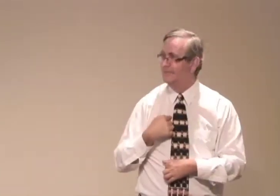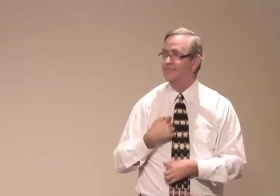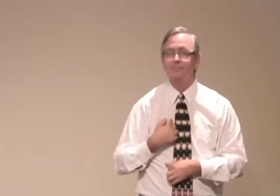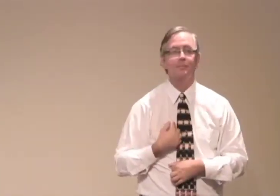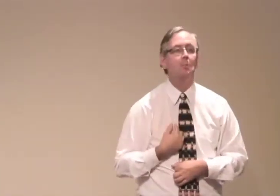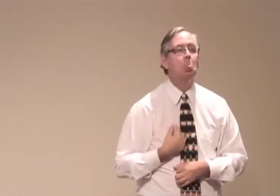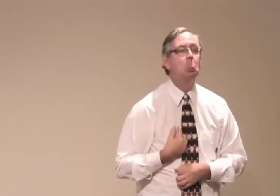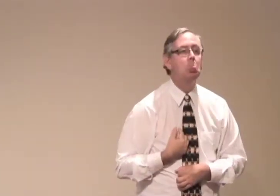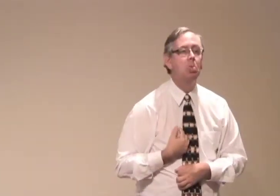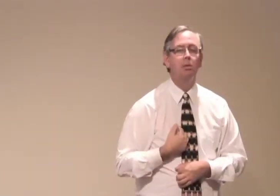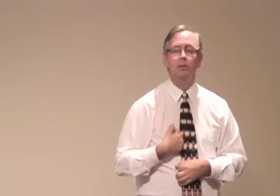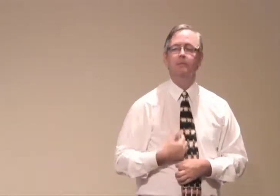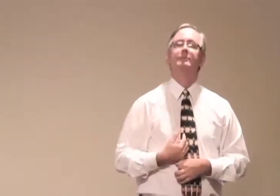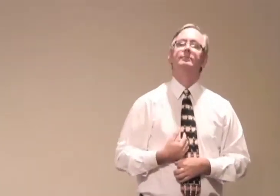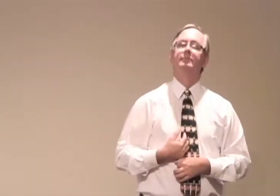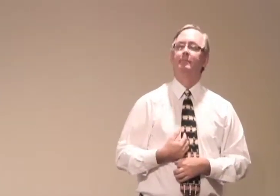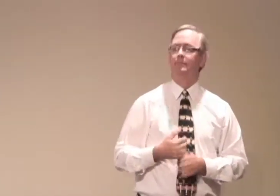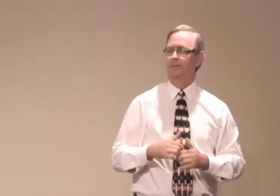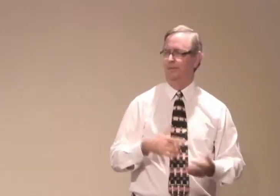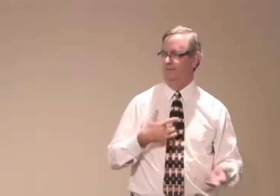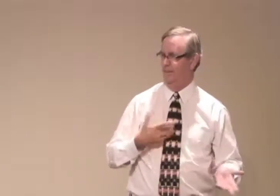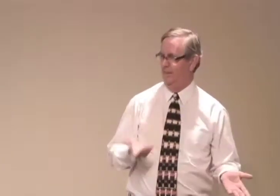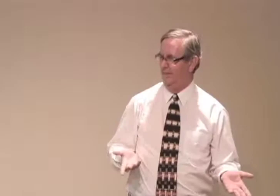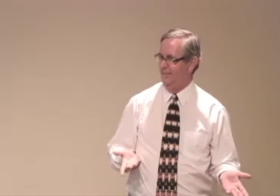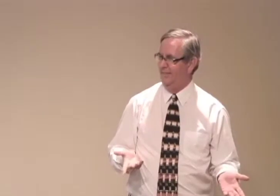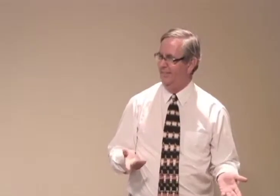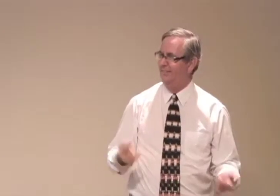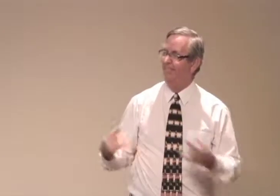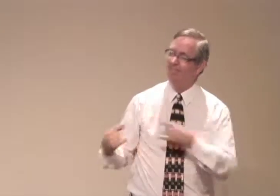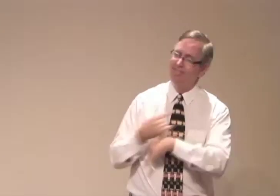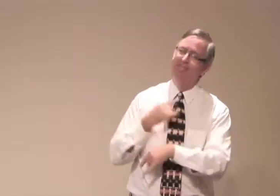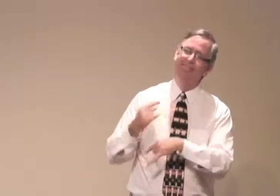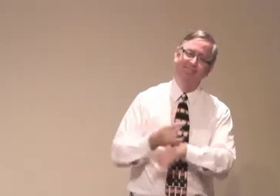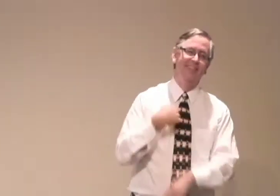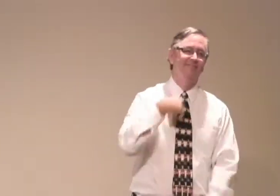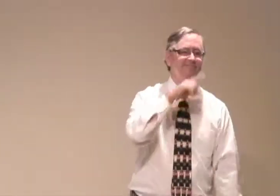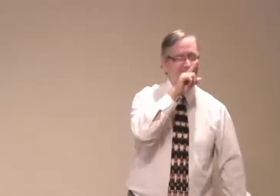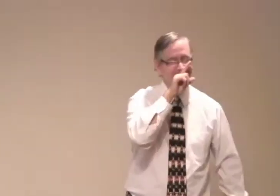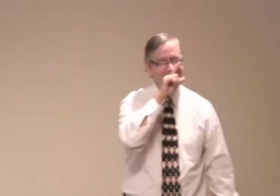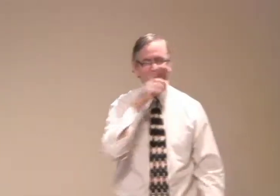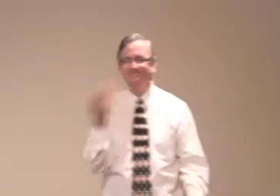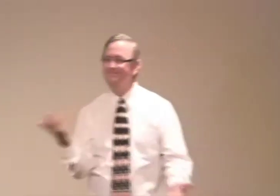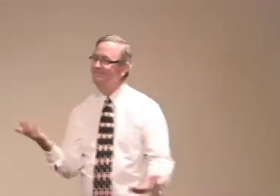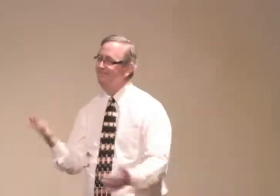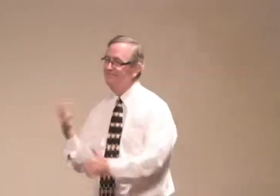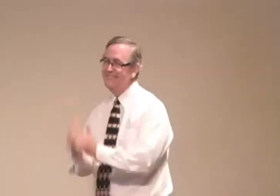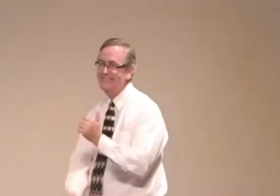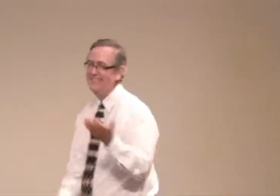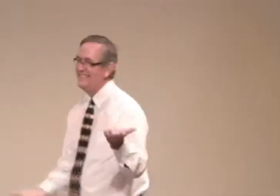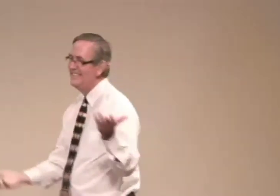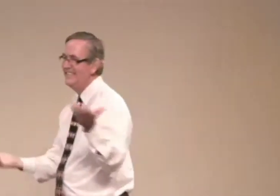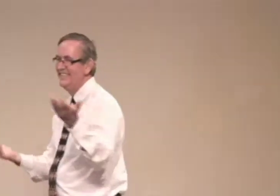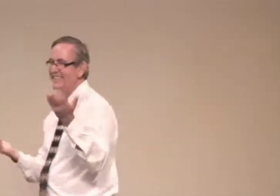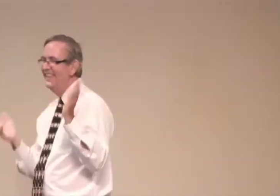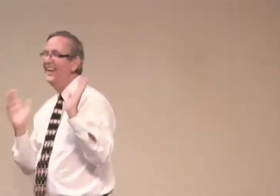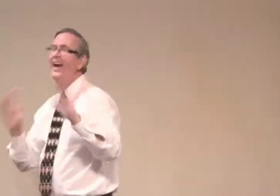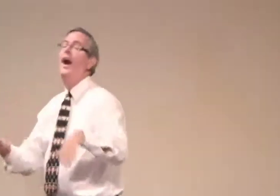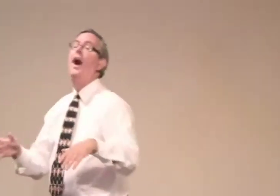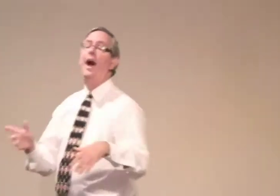kids. would say, hi, read my lips. And then they'd stick out their tongue at me. People made fun of me all the time. Kids were